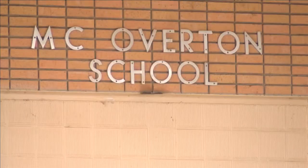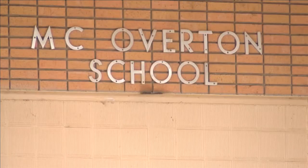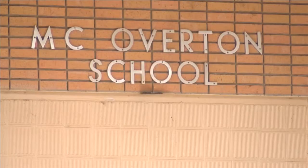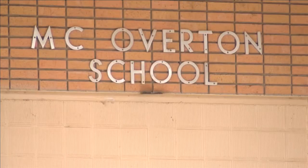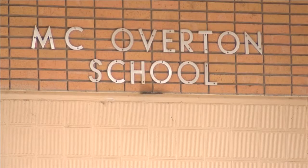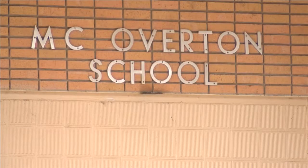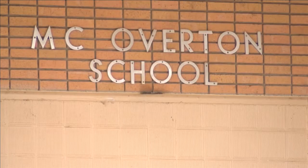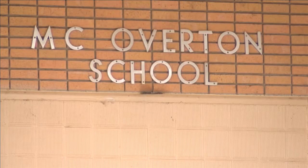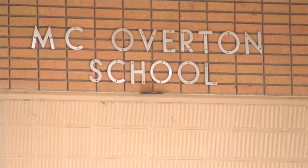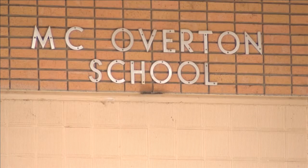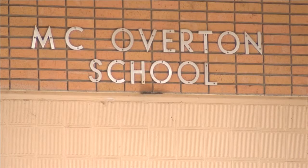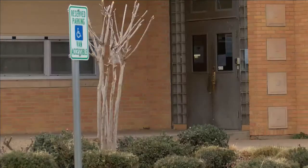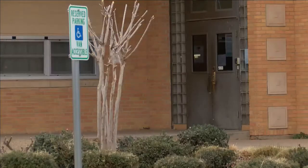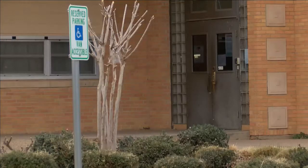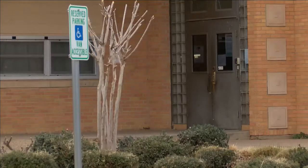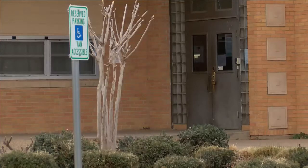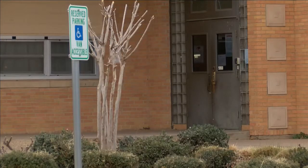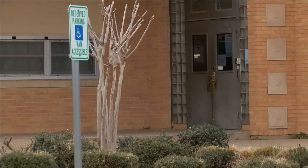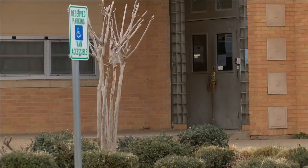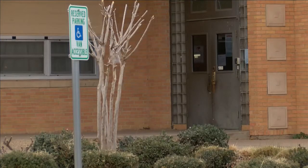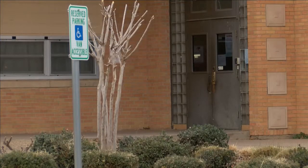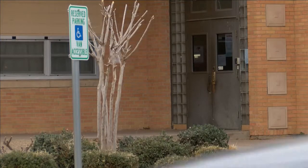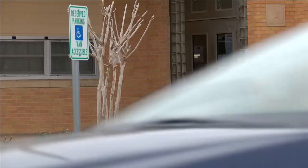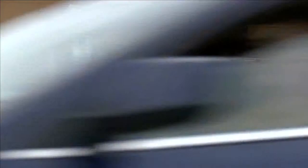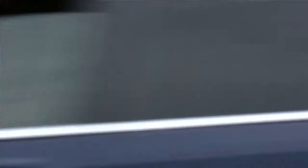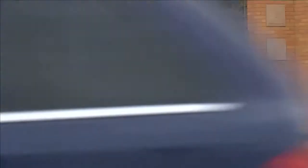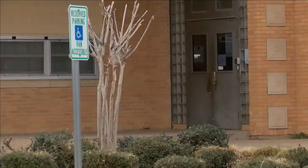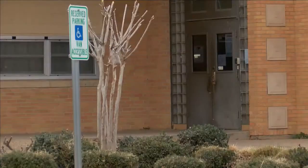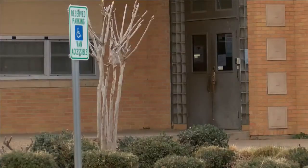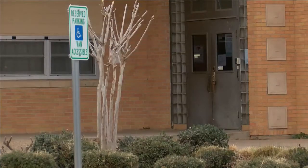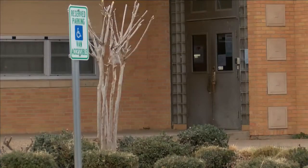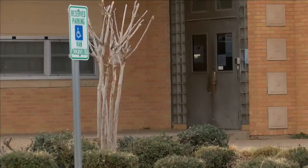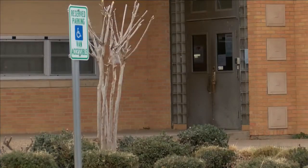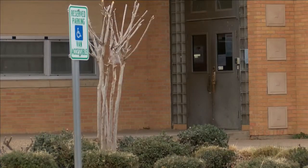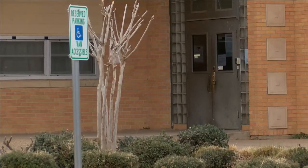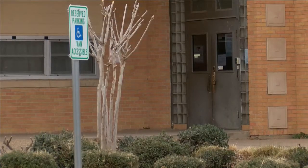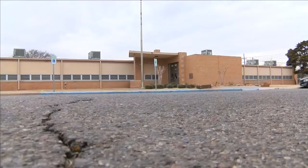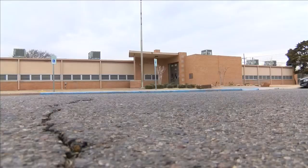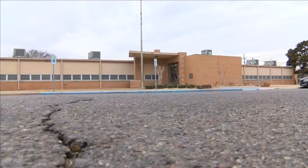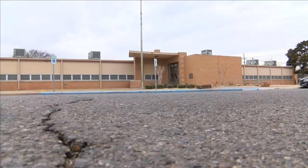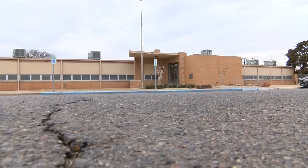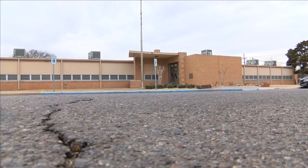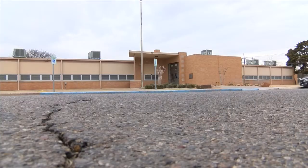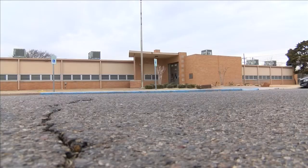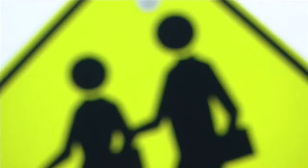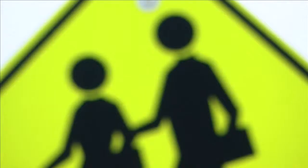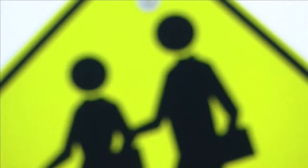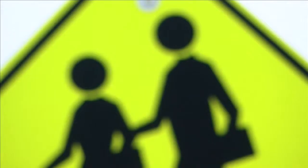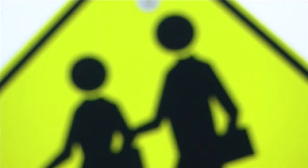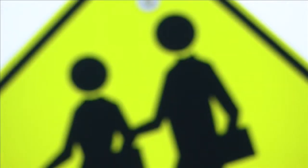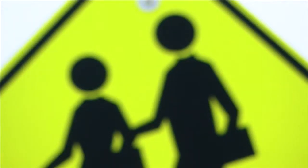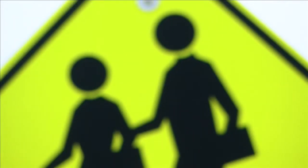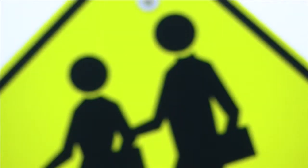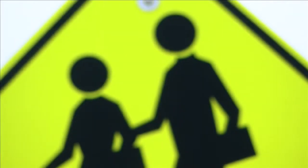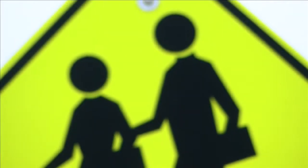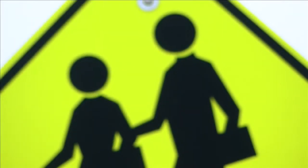goes to Overton Elementary, where LISD focuses their deaf education programs. She says recently, when an interpreter is sick,